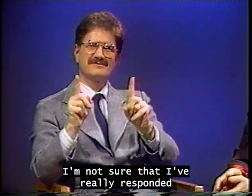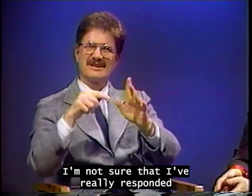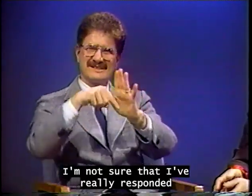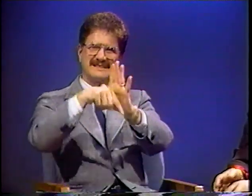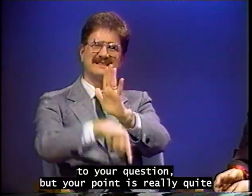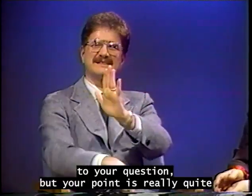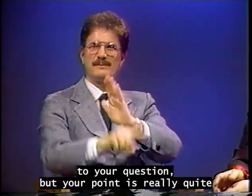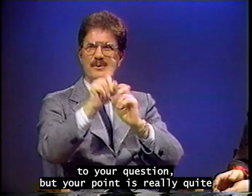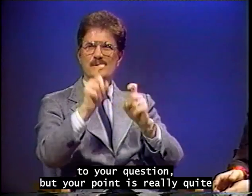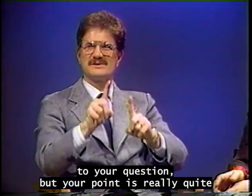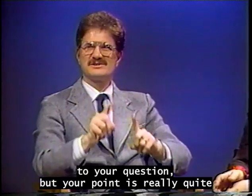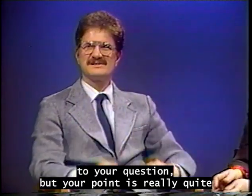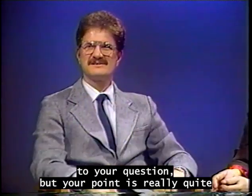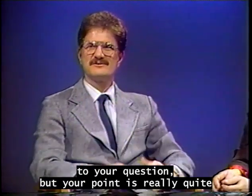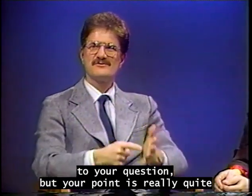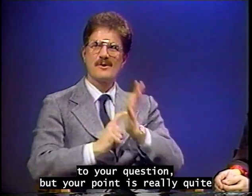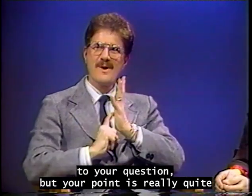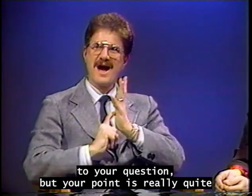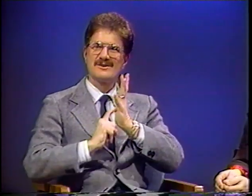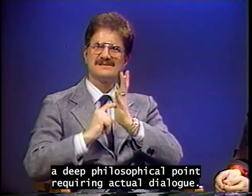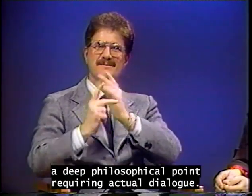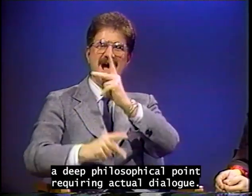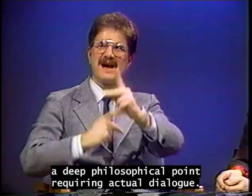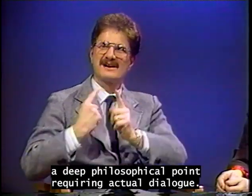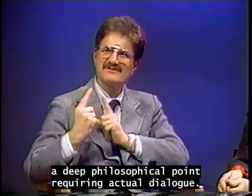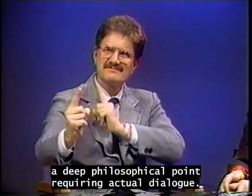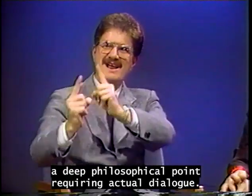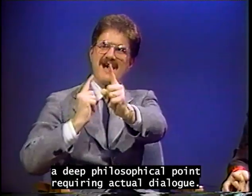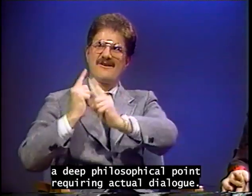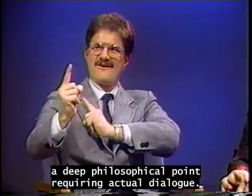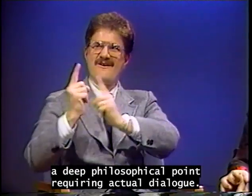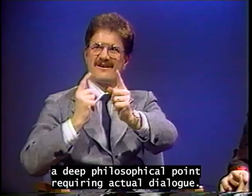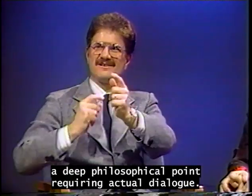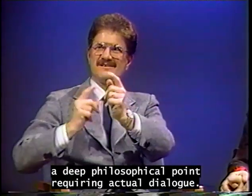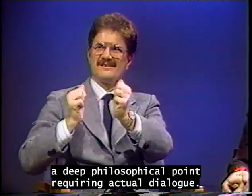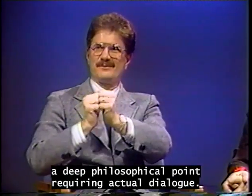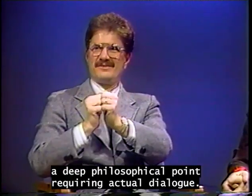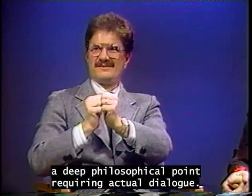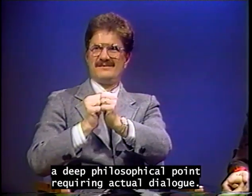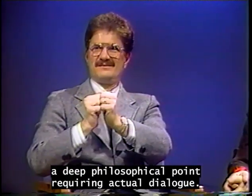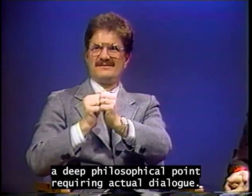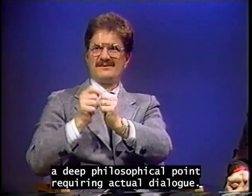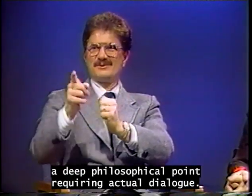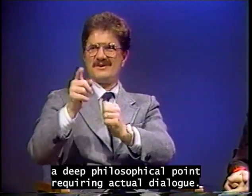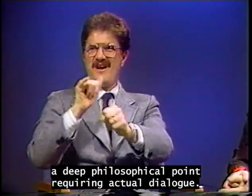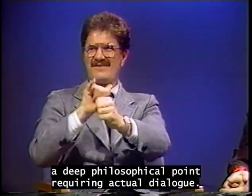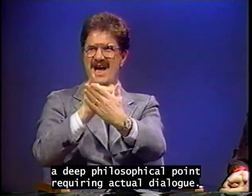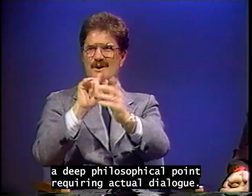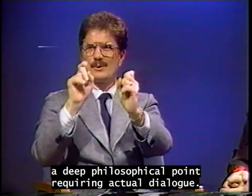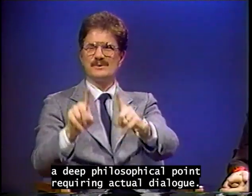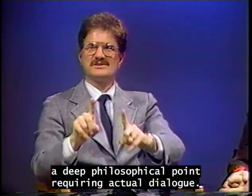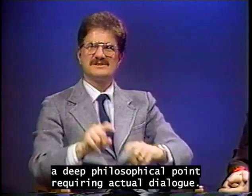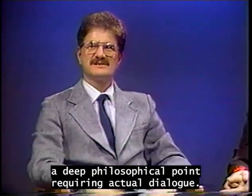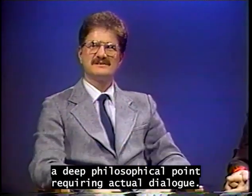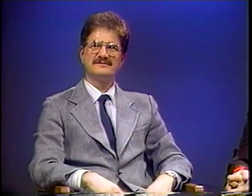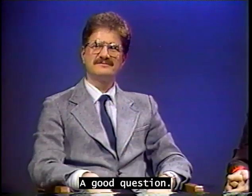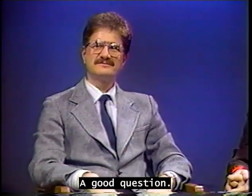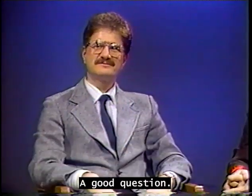really responded to your question, but your point is really quite a deep philosophical point requiring actual dialogue. A good